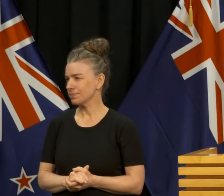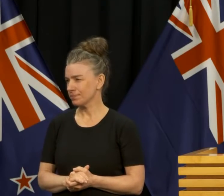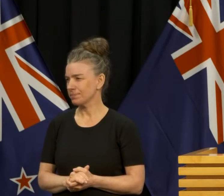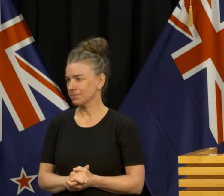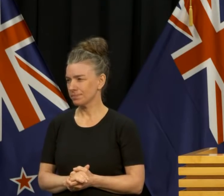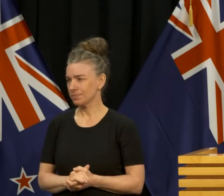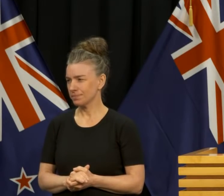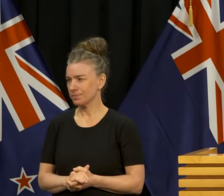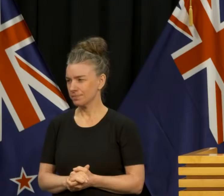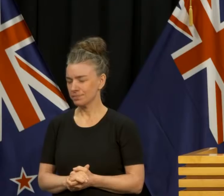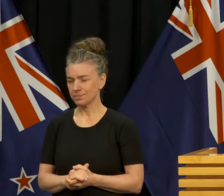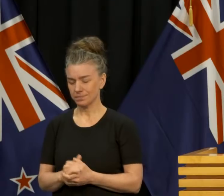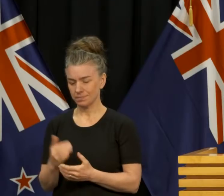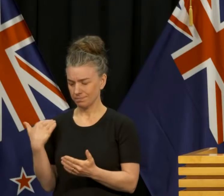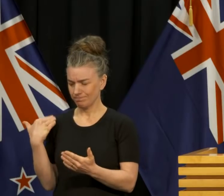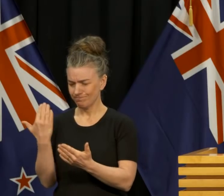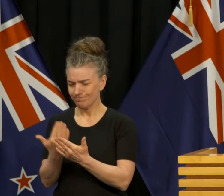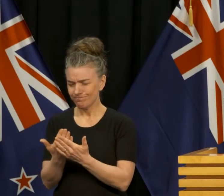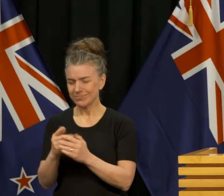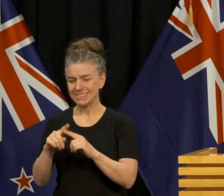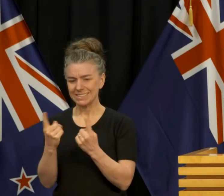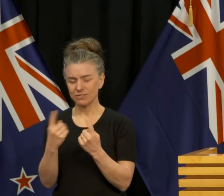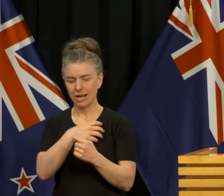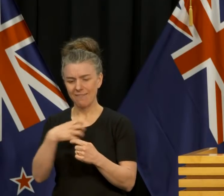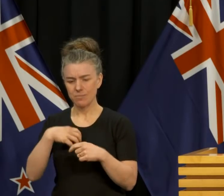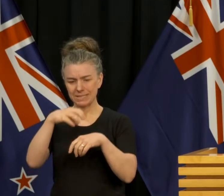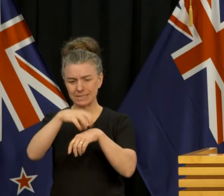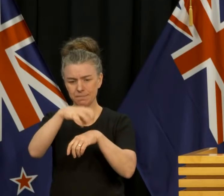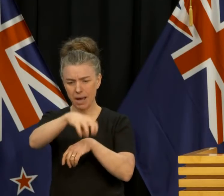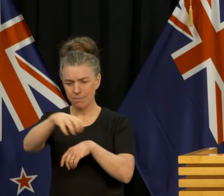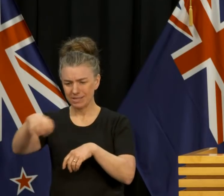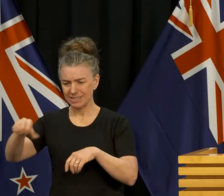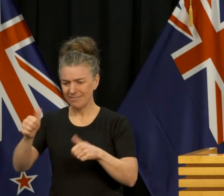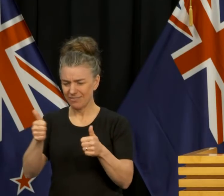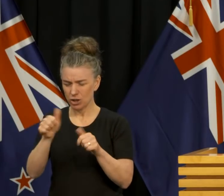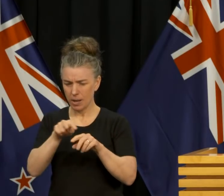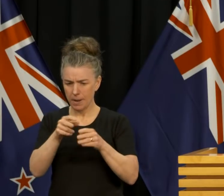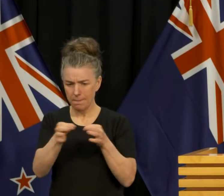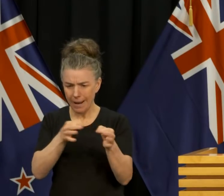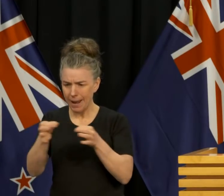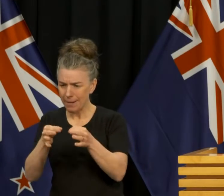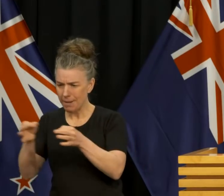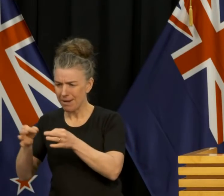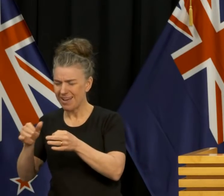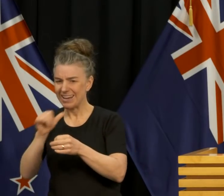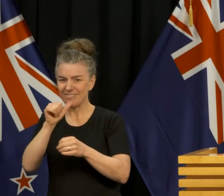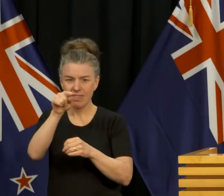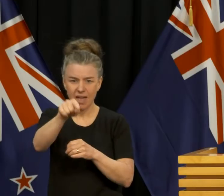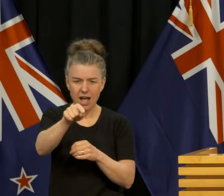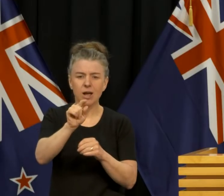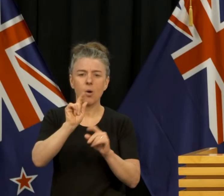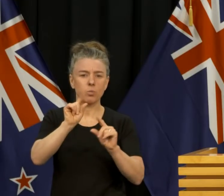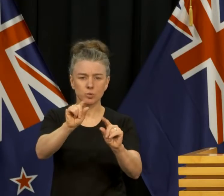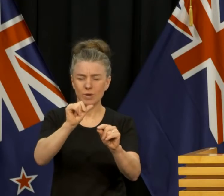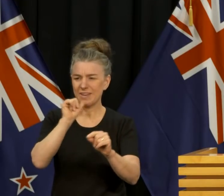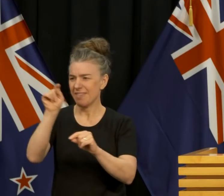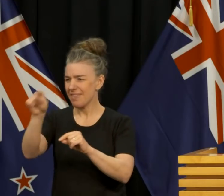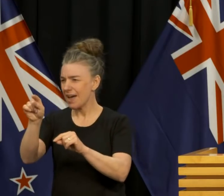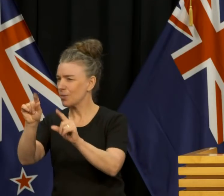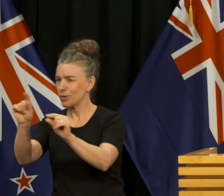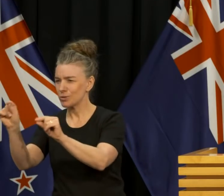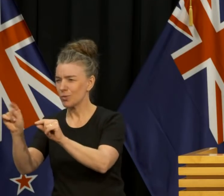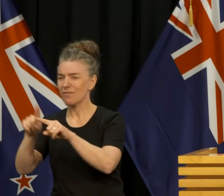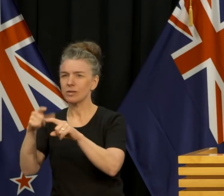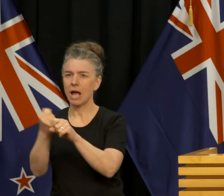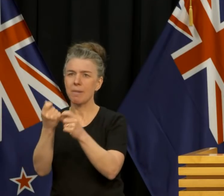been doing scenario planning around COVID, and we've sort of seen this in the sort of economic side of things, where we say, if this is what